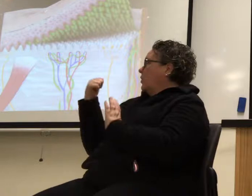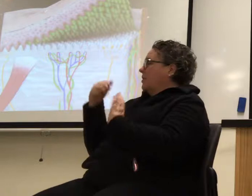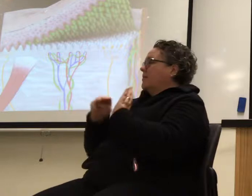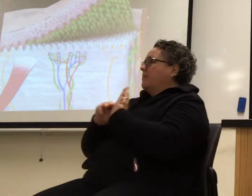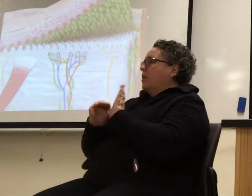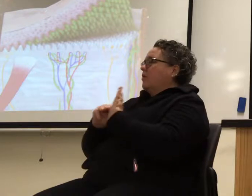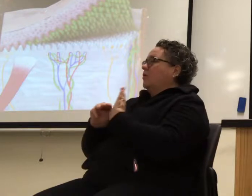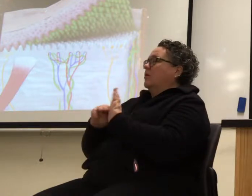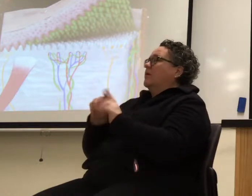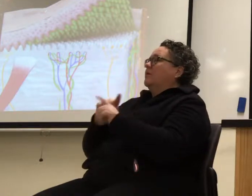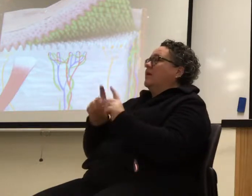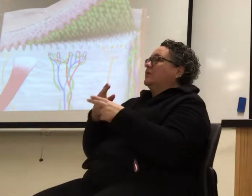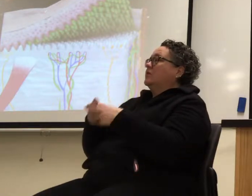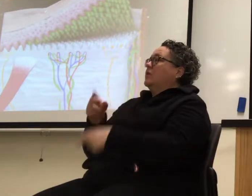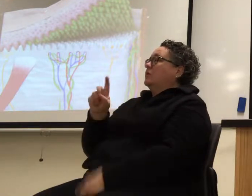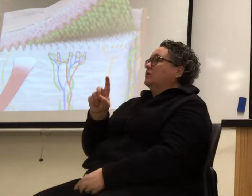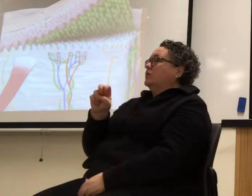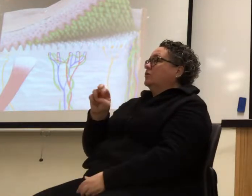dermal papillae.